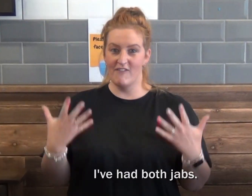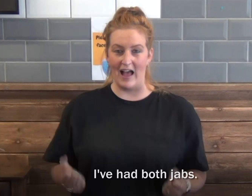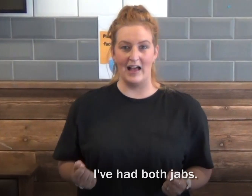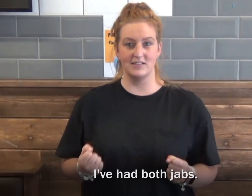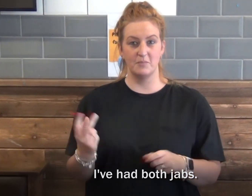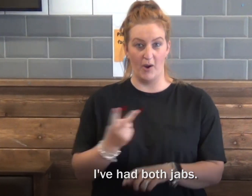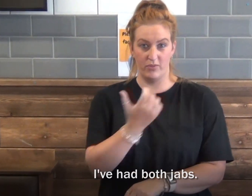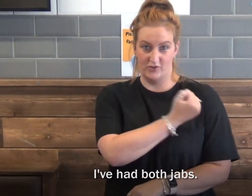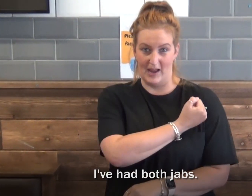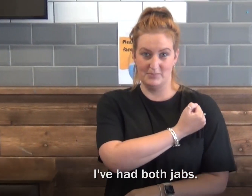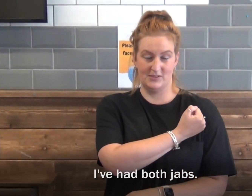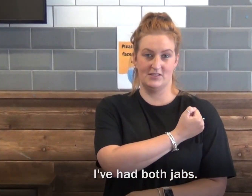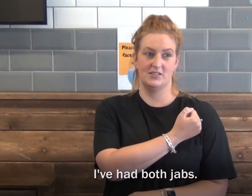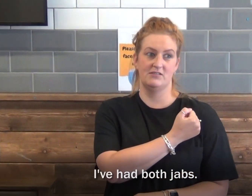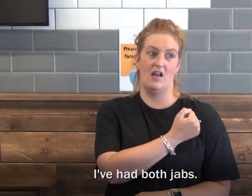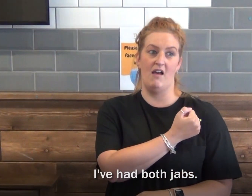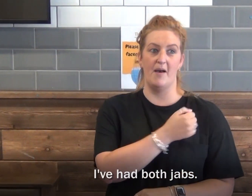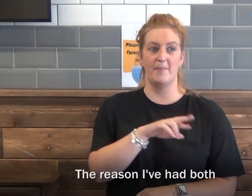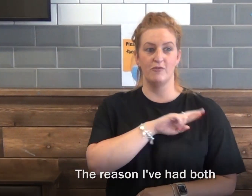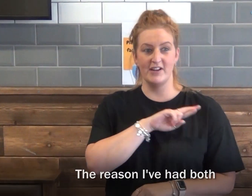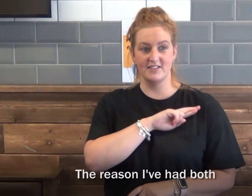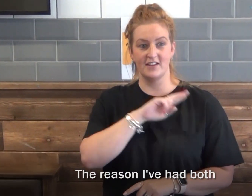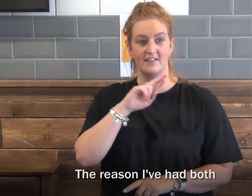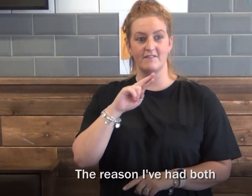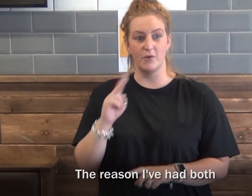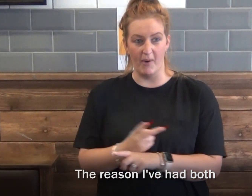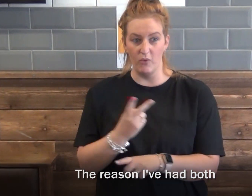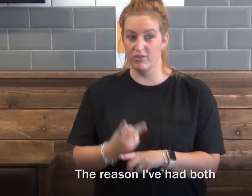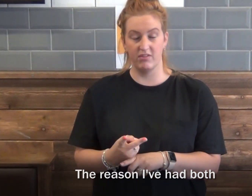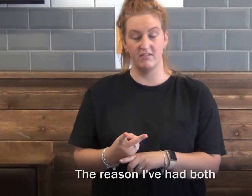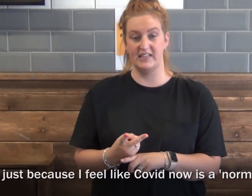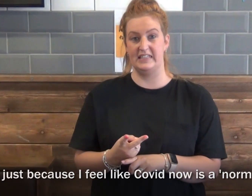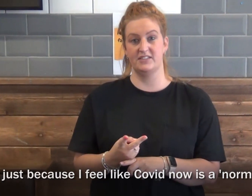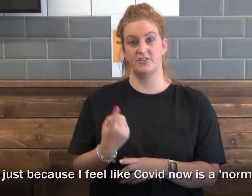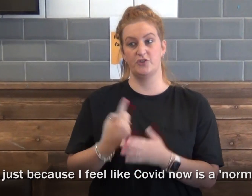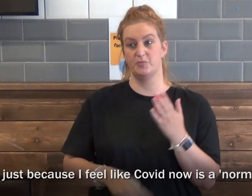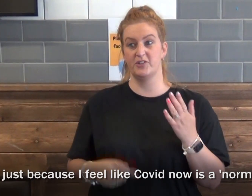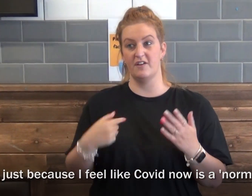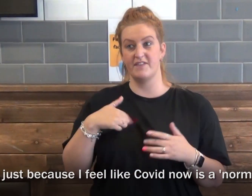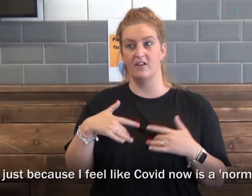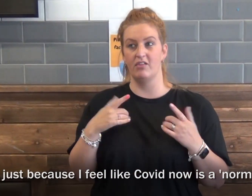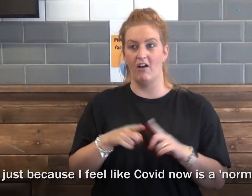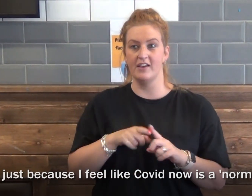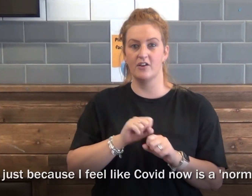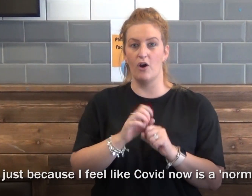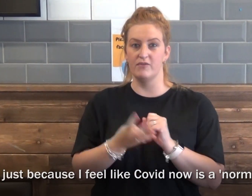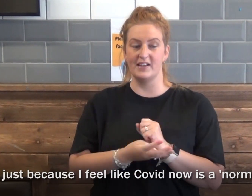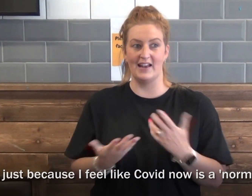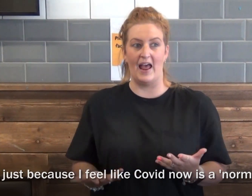I've had both jabs. The reason for both is just because I feel like COVID now